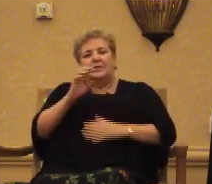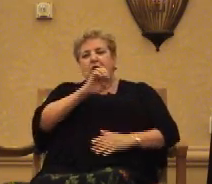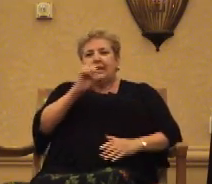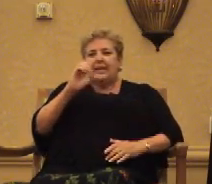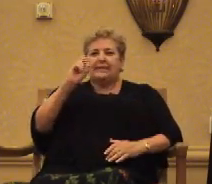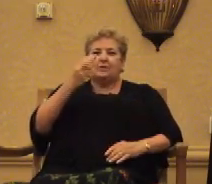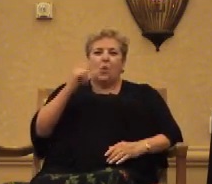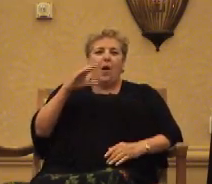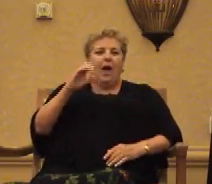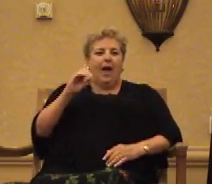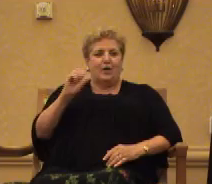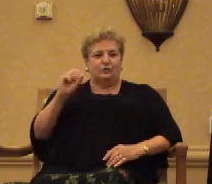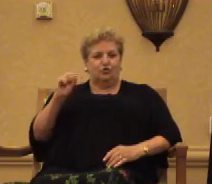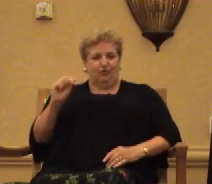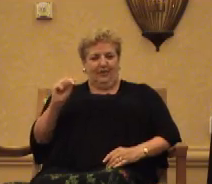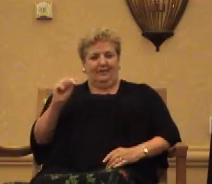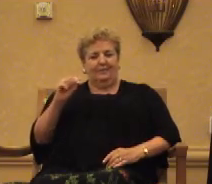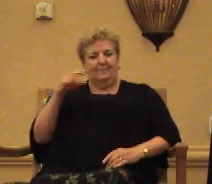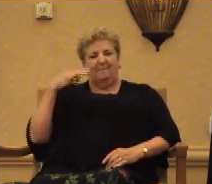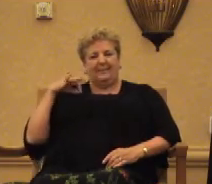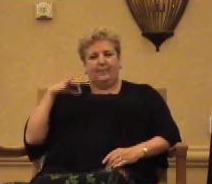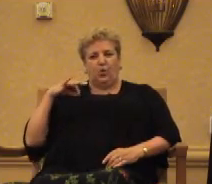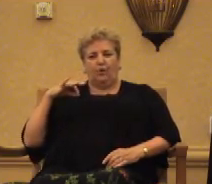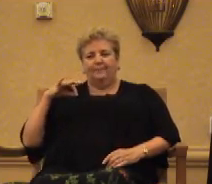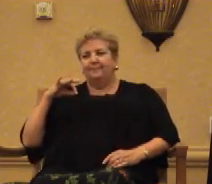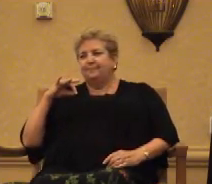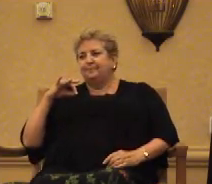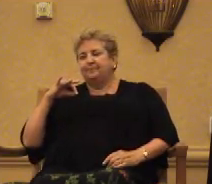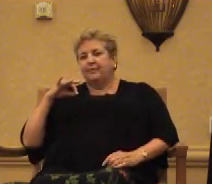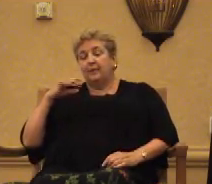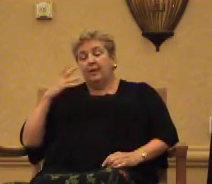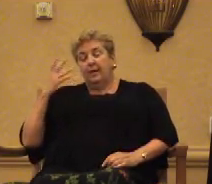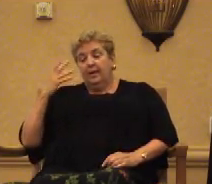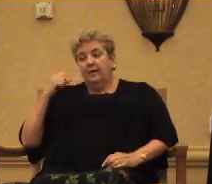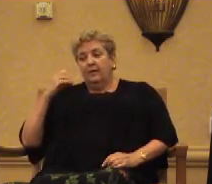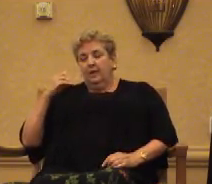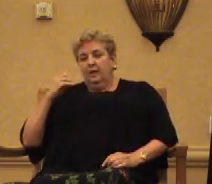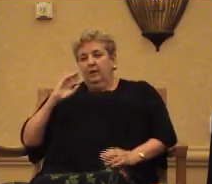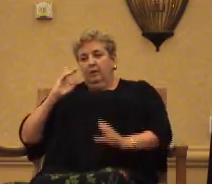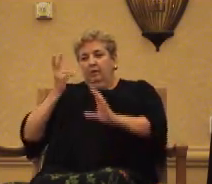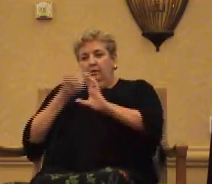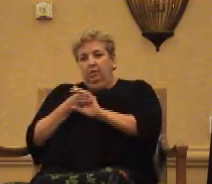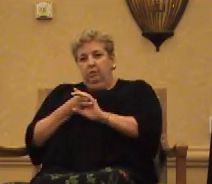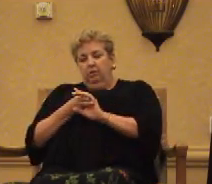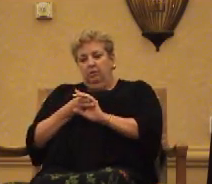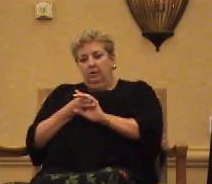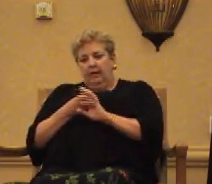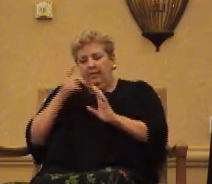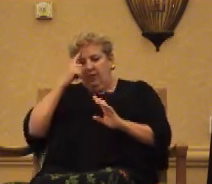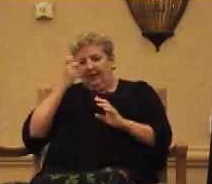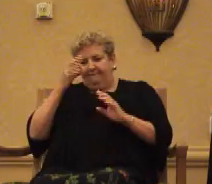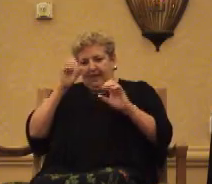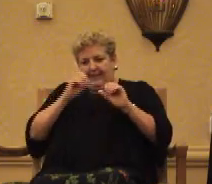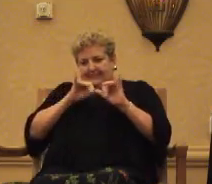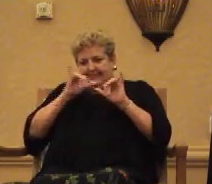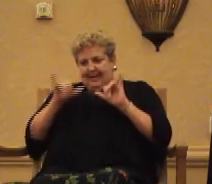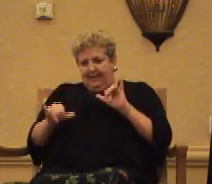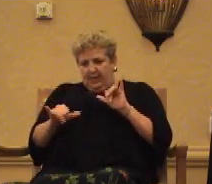And I went in there and I'm getting out. If I could stay in there a year and get